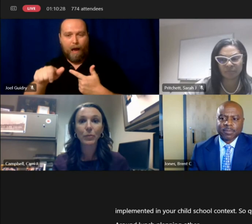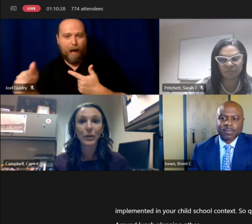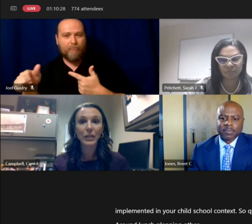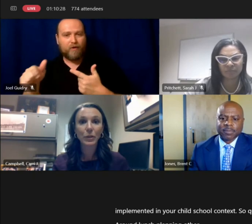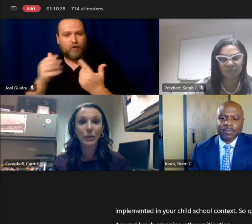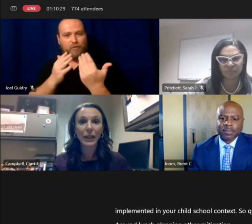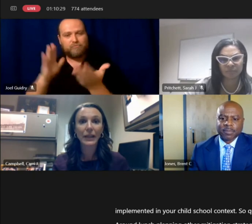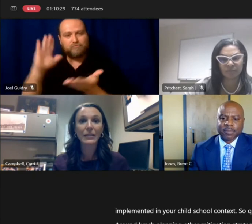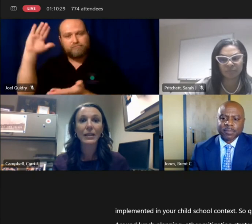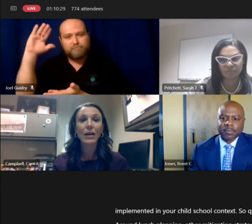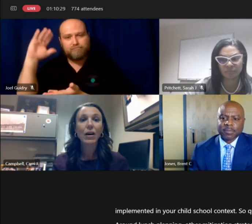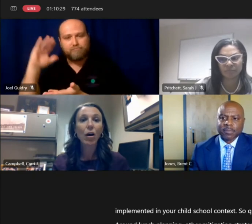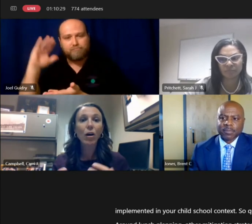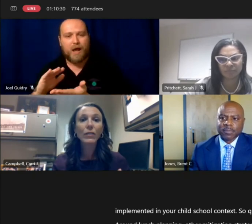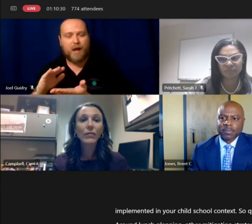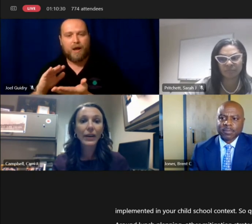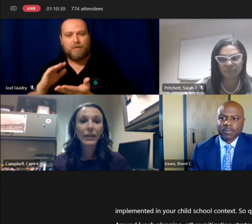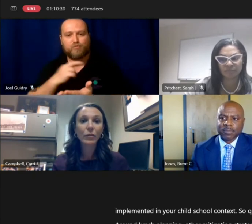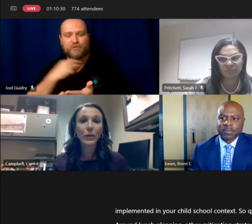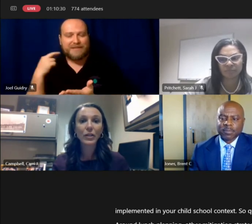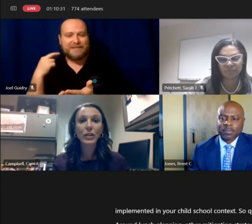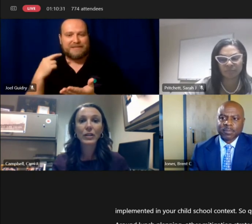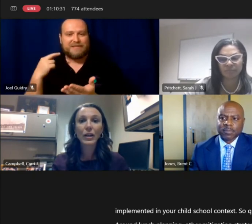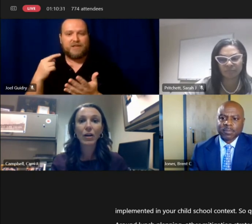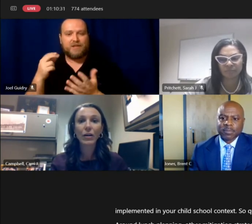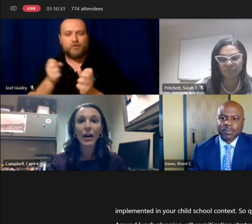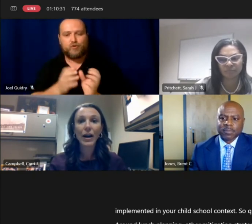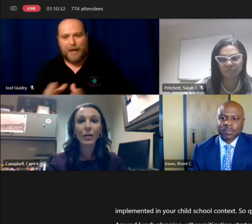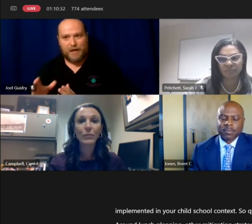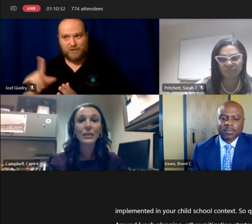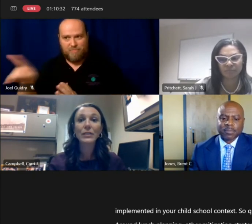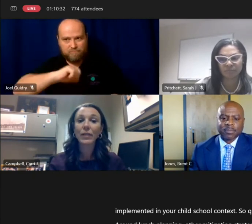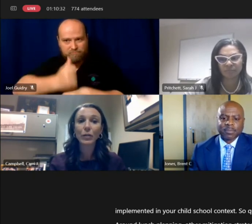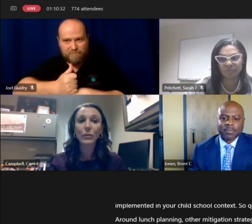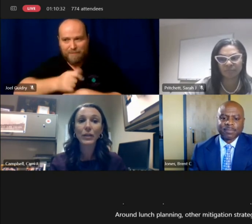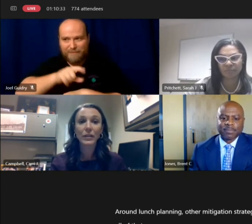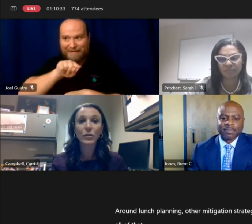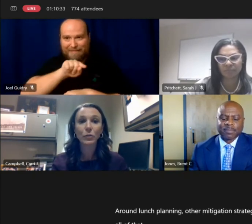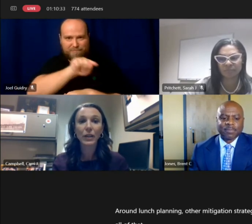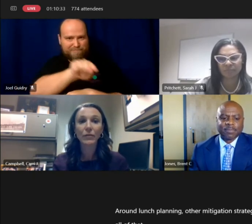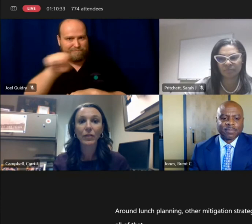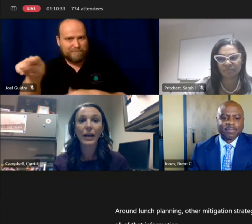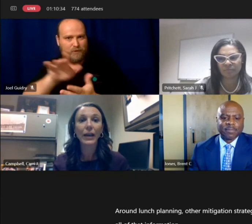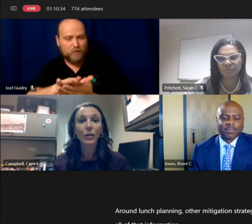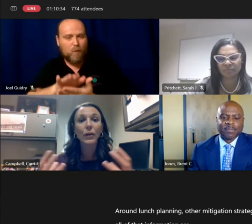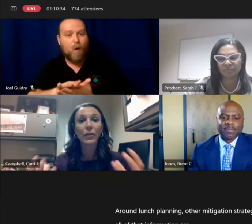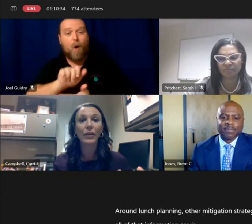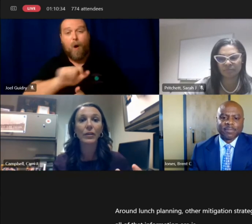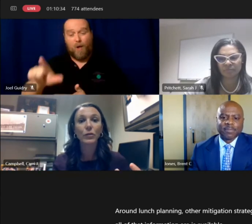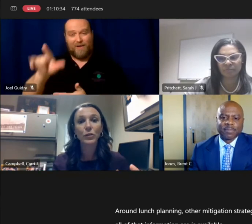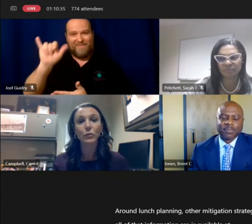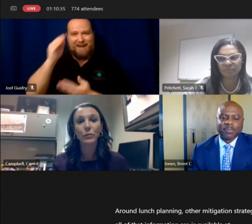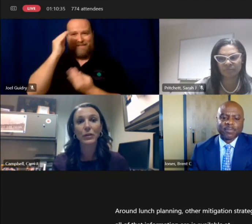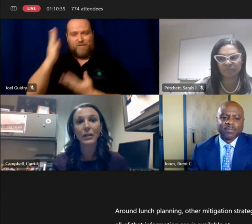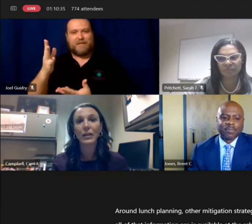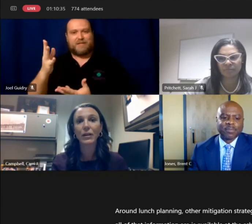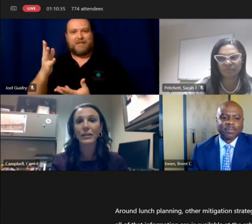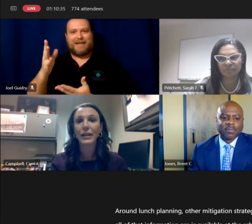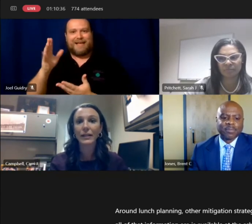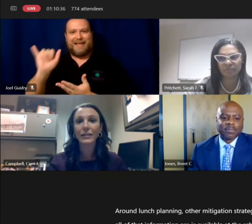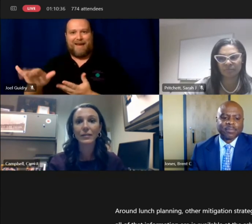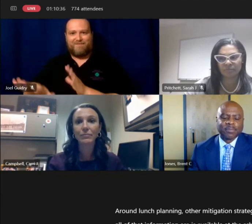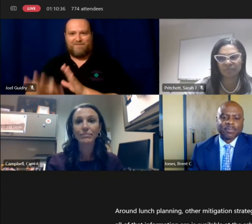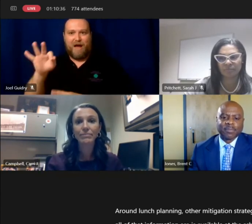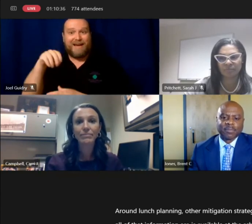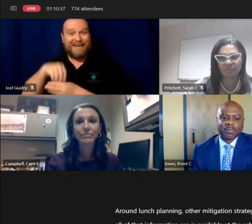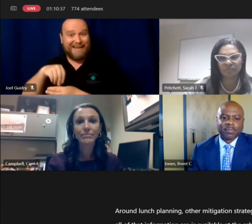being put into place, all of that information is available at the school level and within your school community